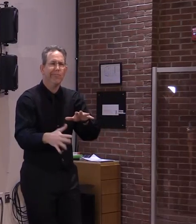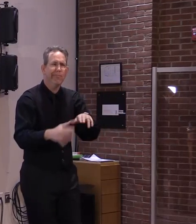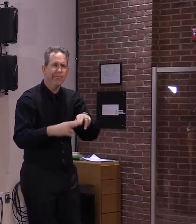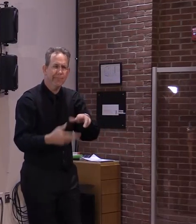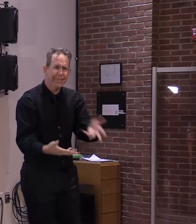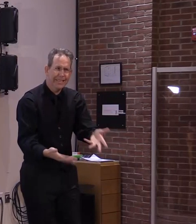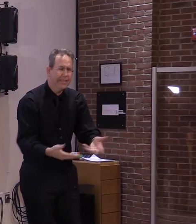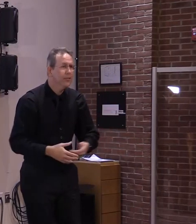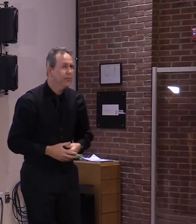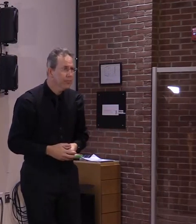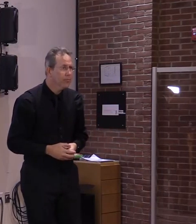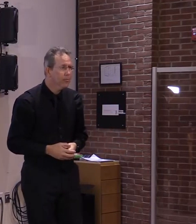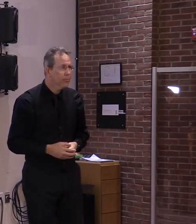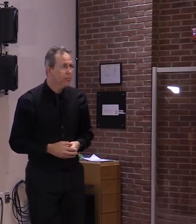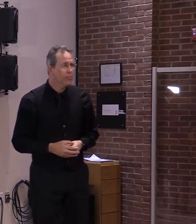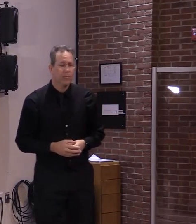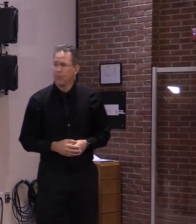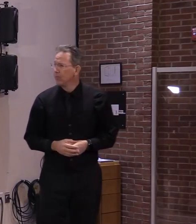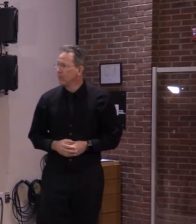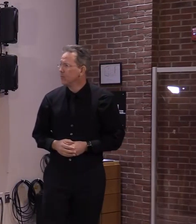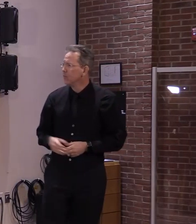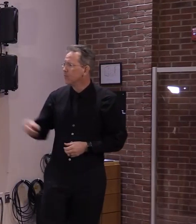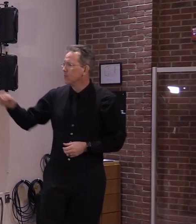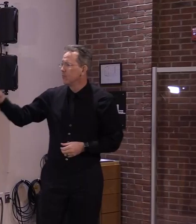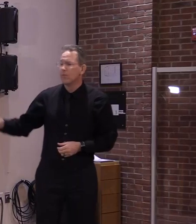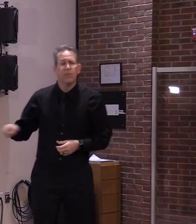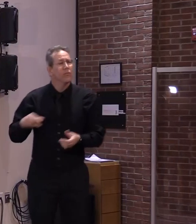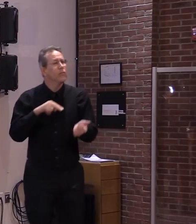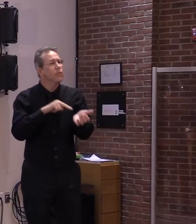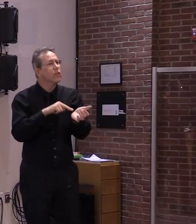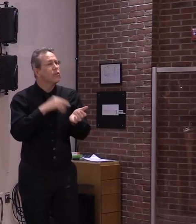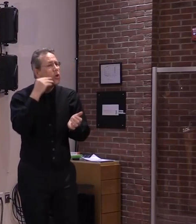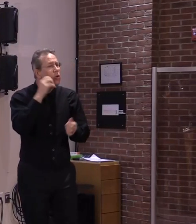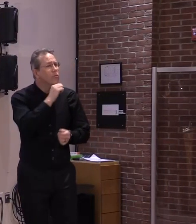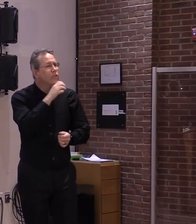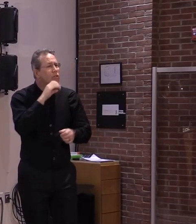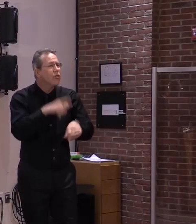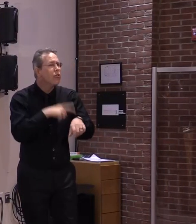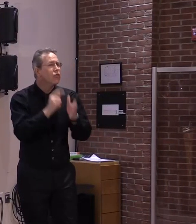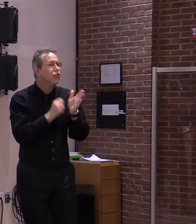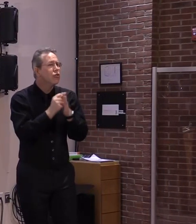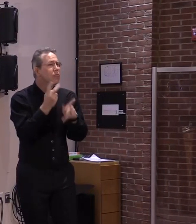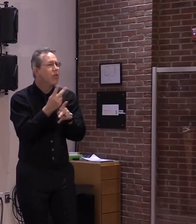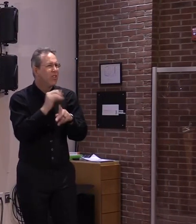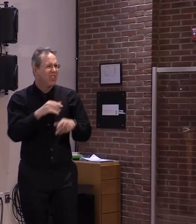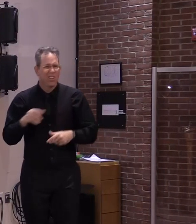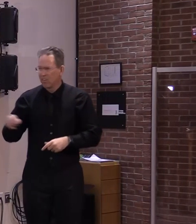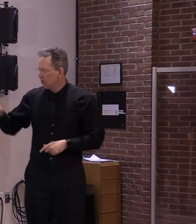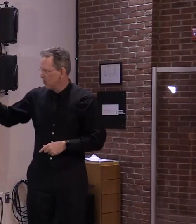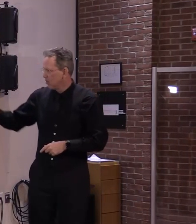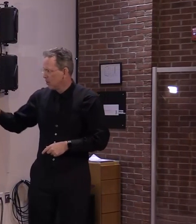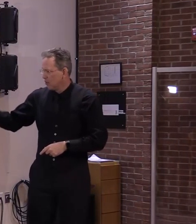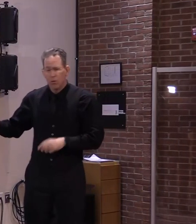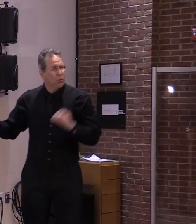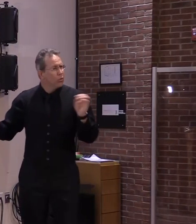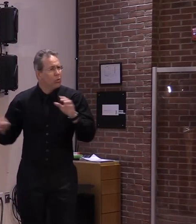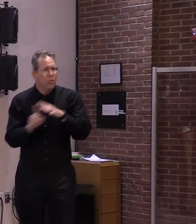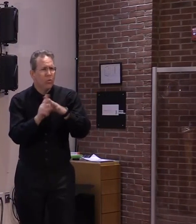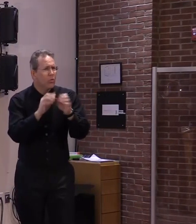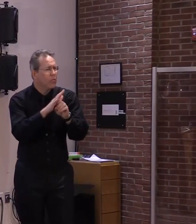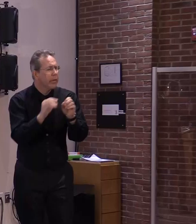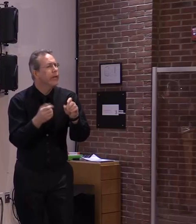week. You also see that there are now 6 active long-term care facility outbreaks in Vermont. But again, these outbreaks